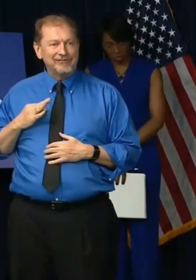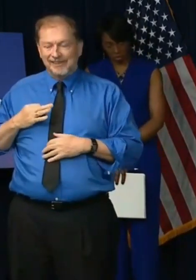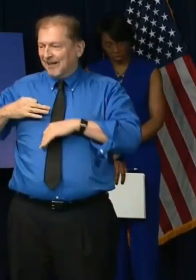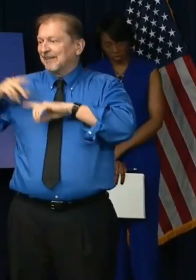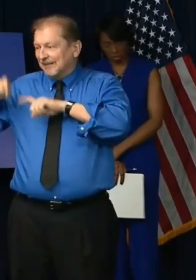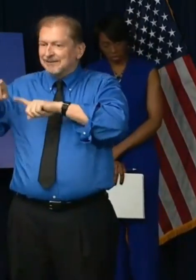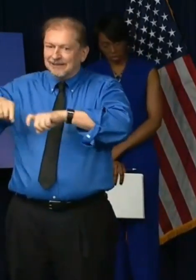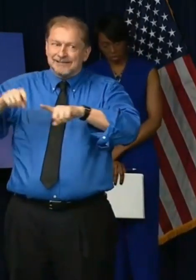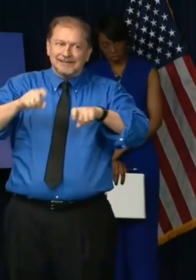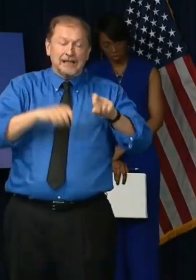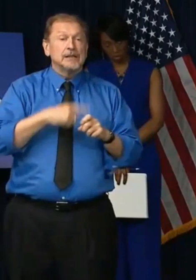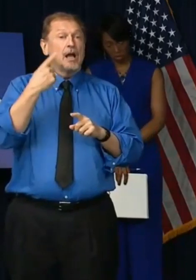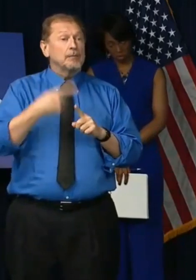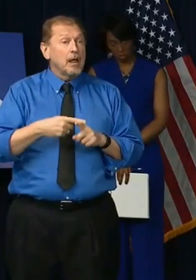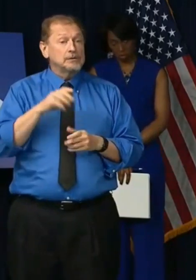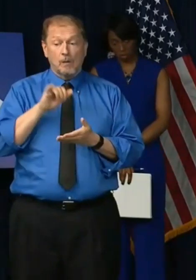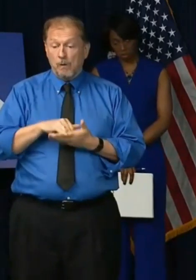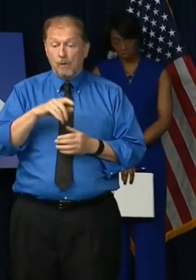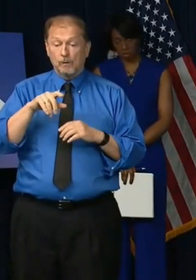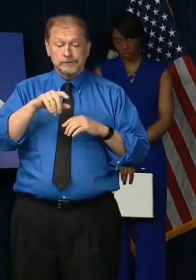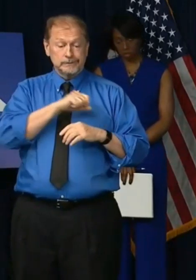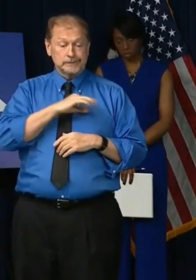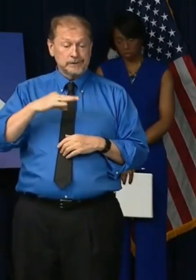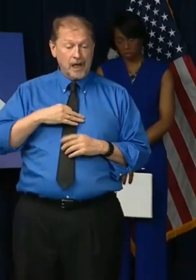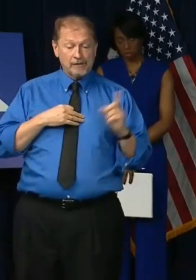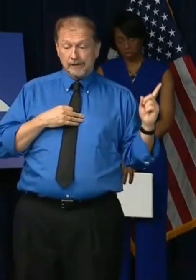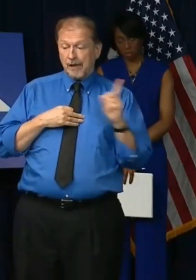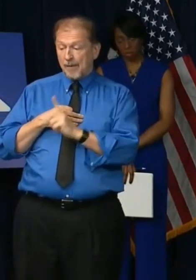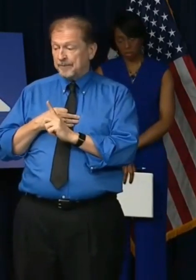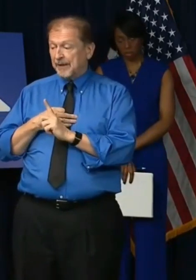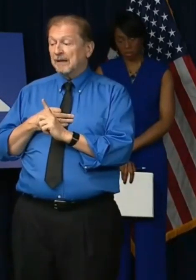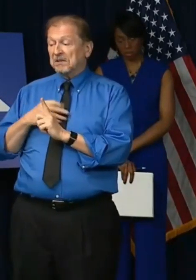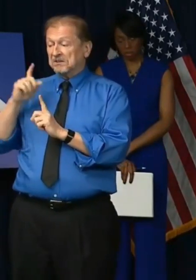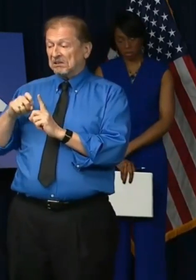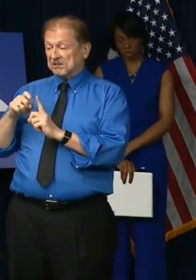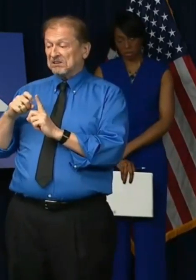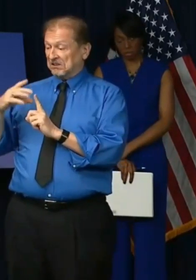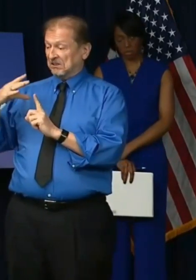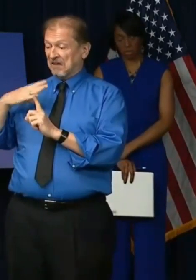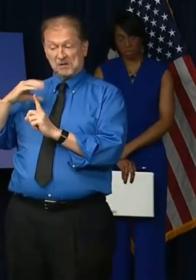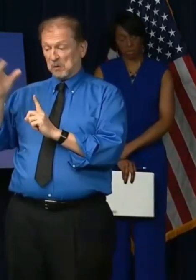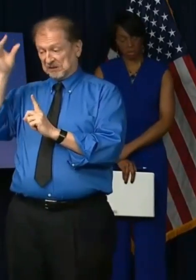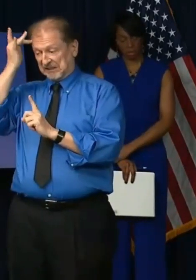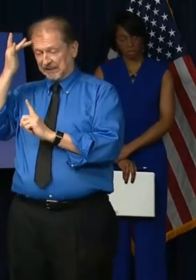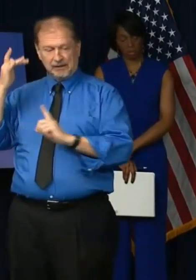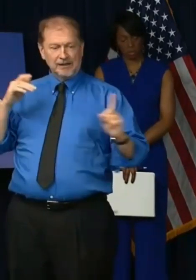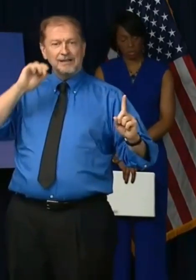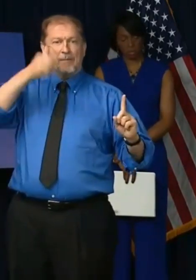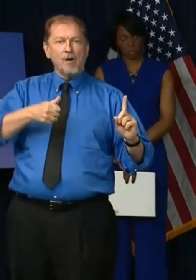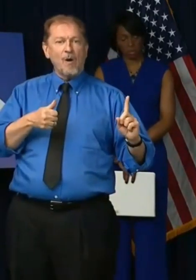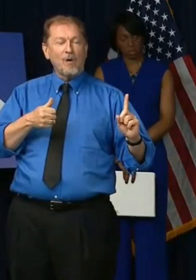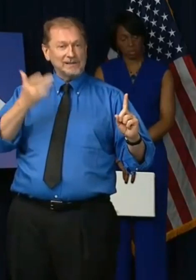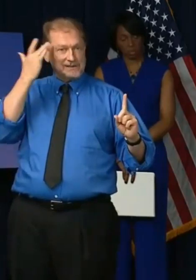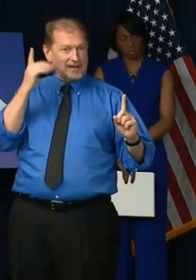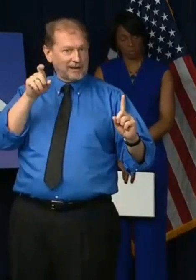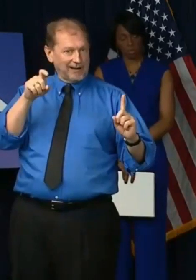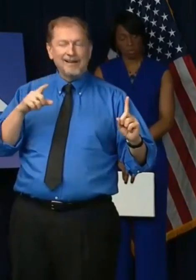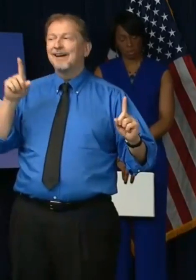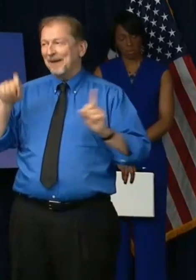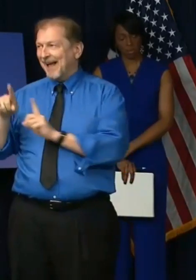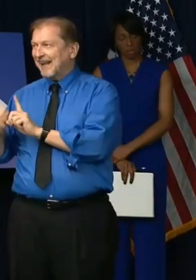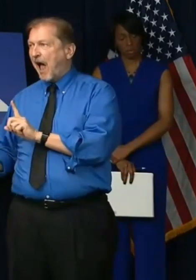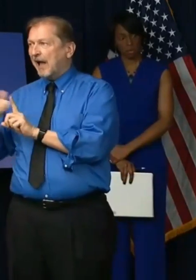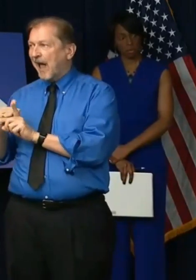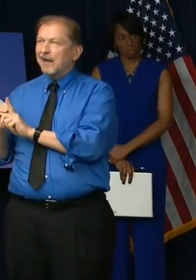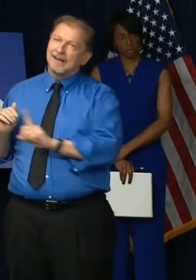is known to be COVID negative. So there needs to be more testing. 10,000 was an initial